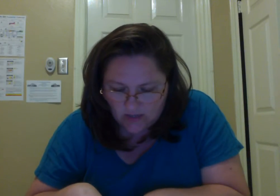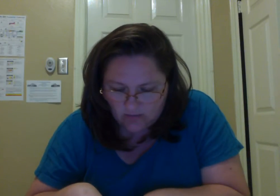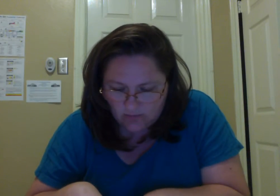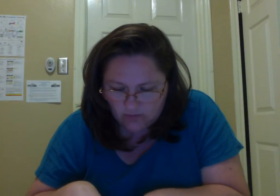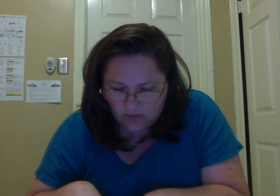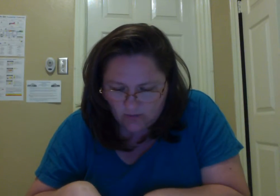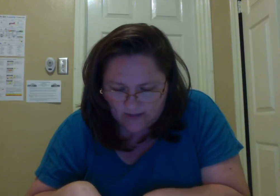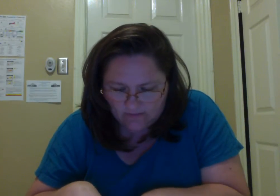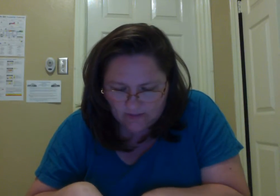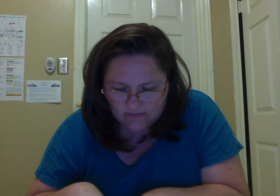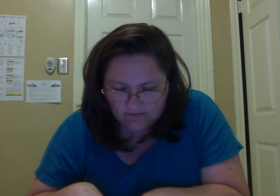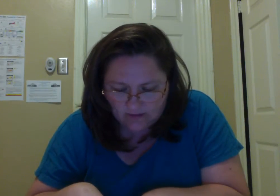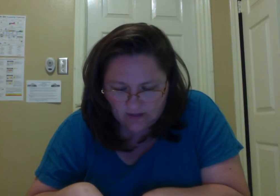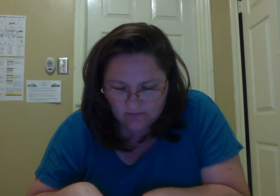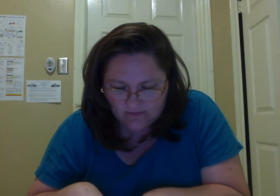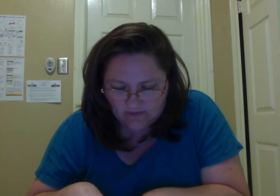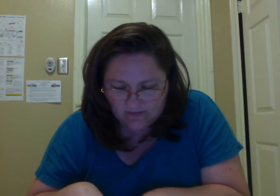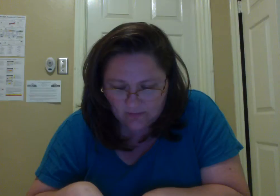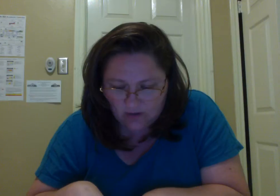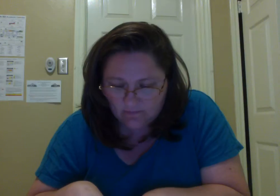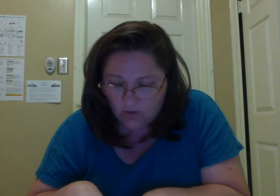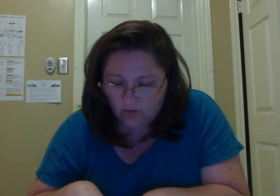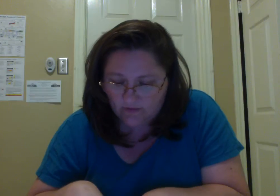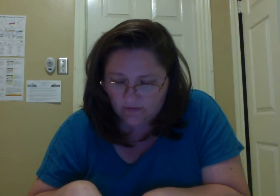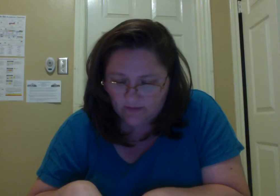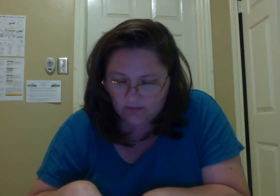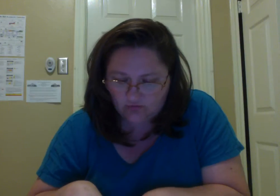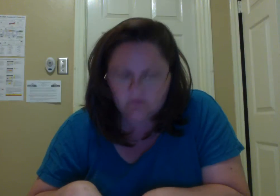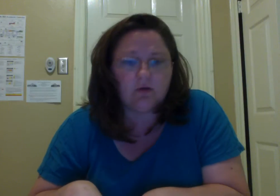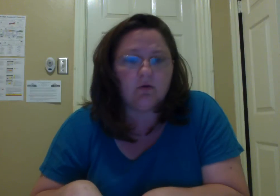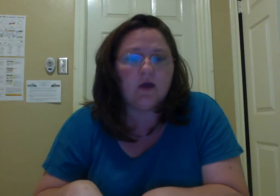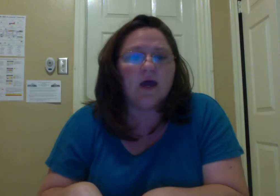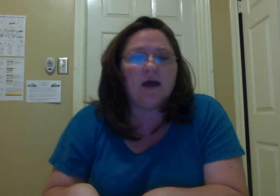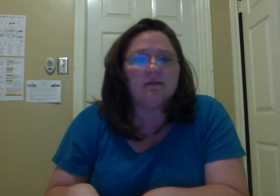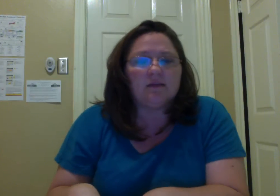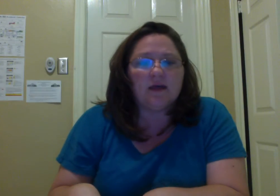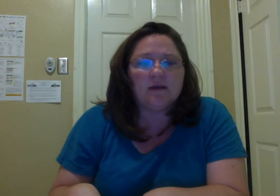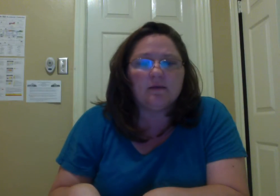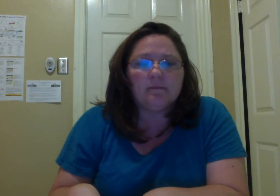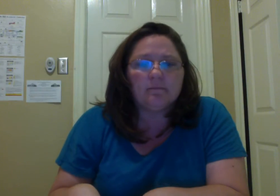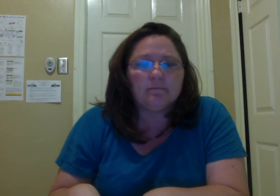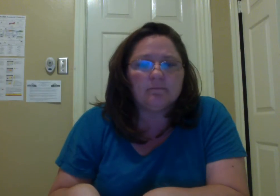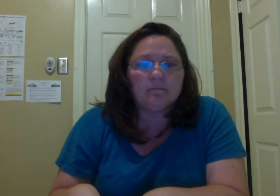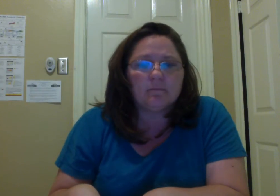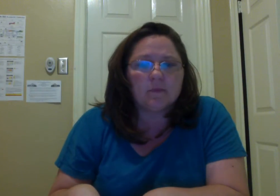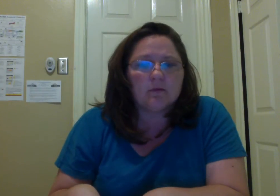most remarkable aspect of sign, what sets it apart from all the other languages. So I said,